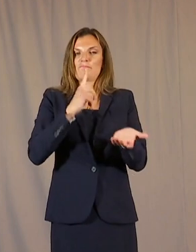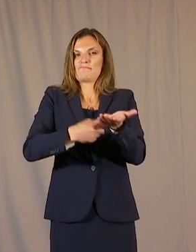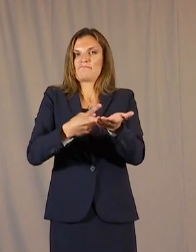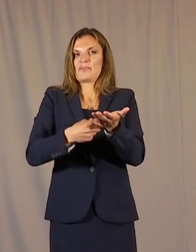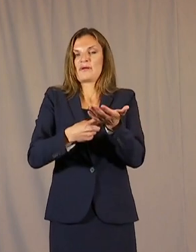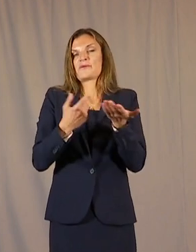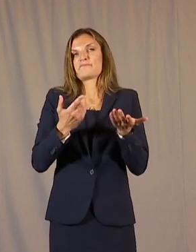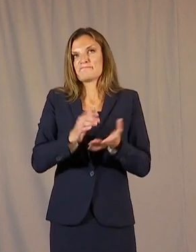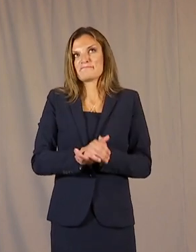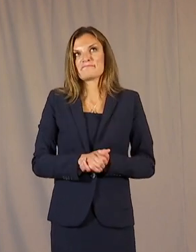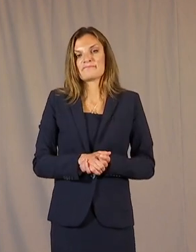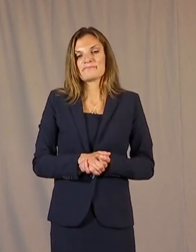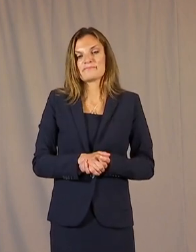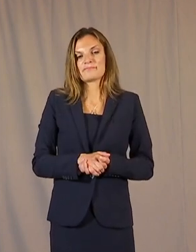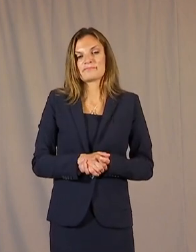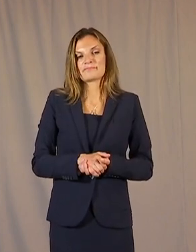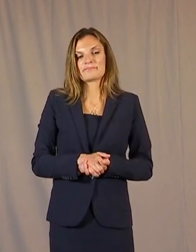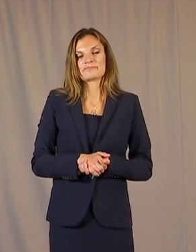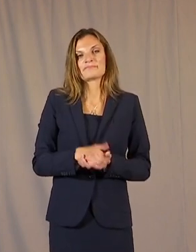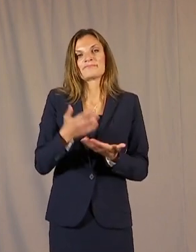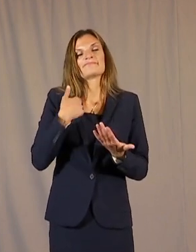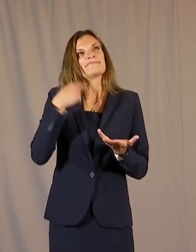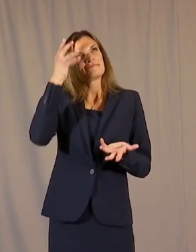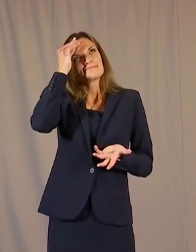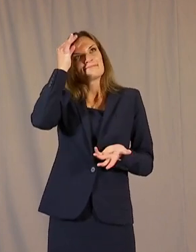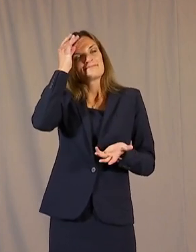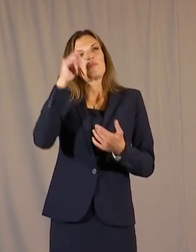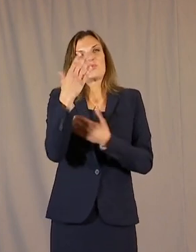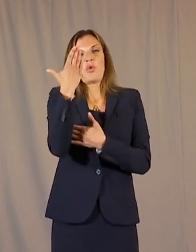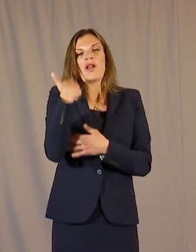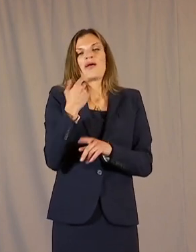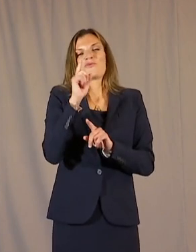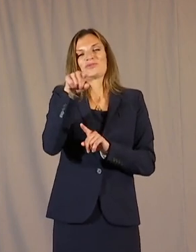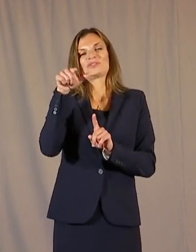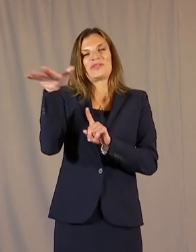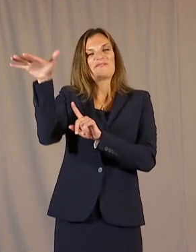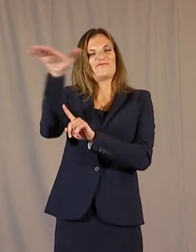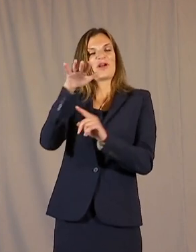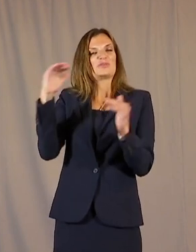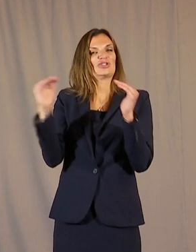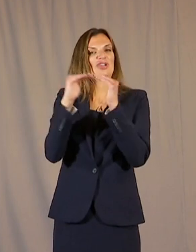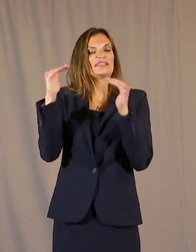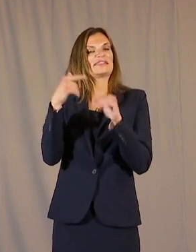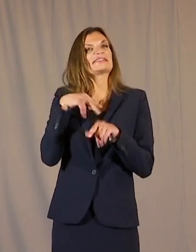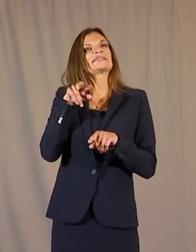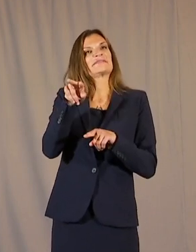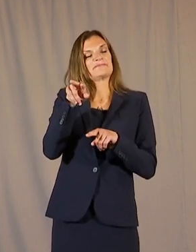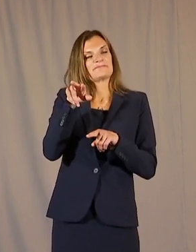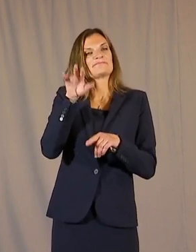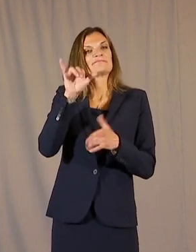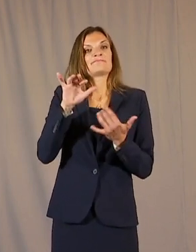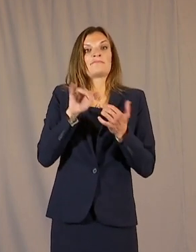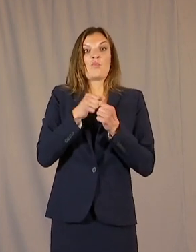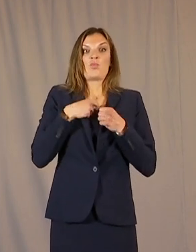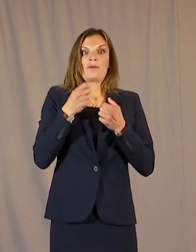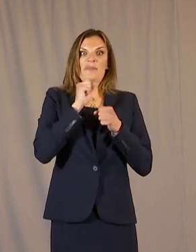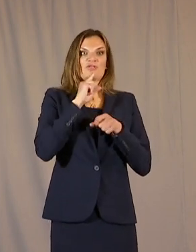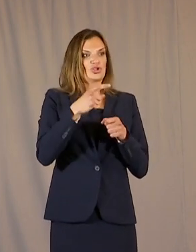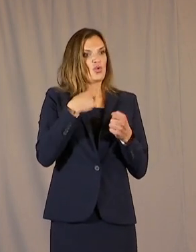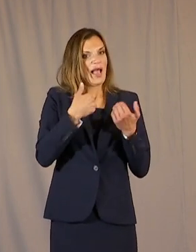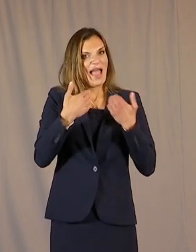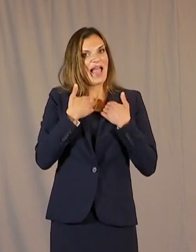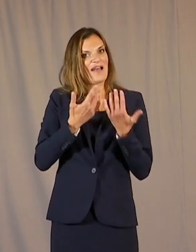was influenced this morning at environmental justice, space making and